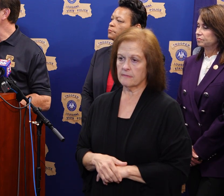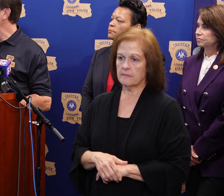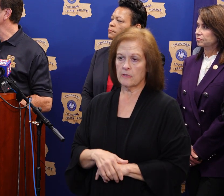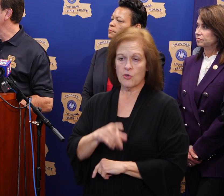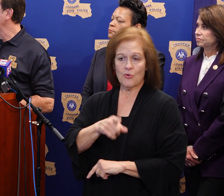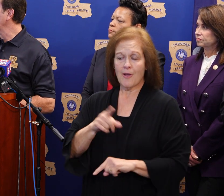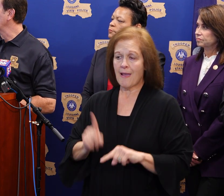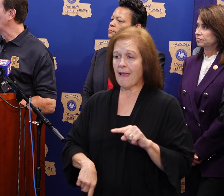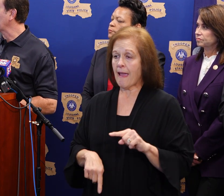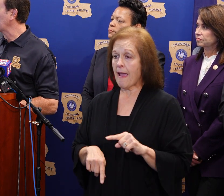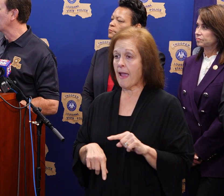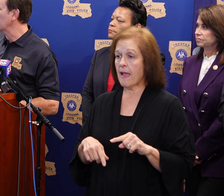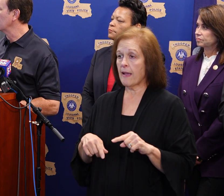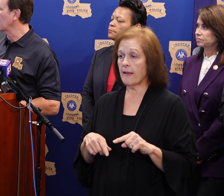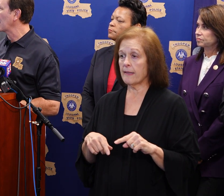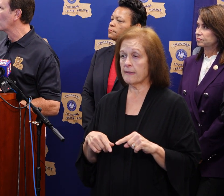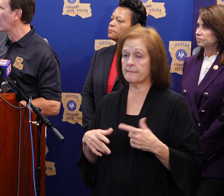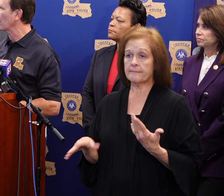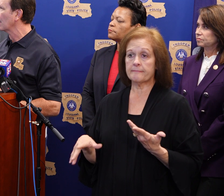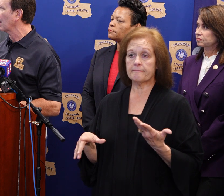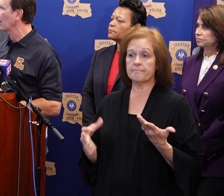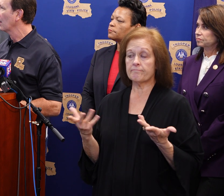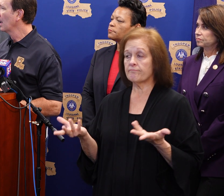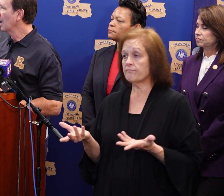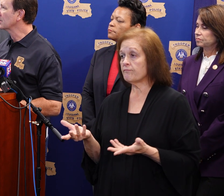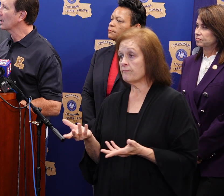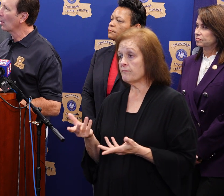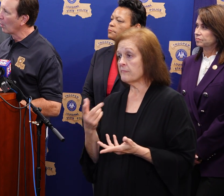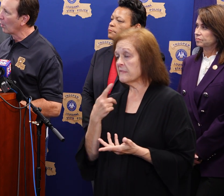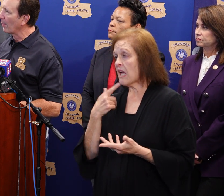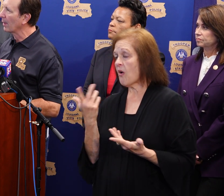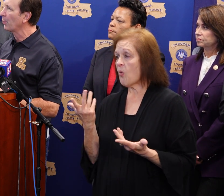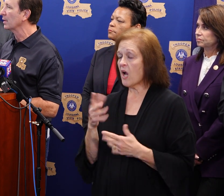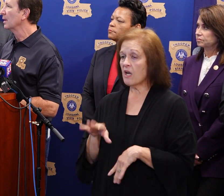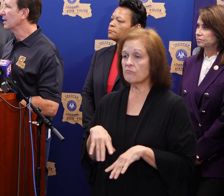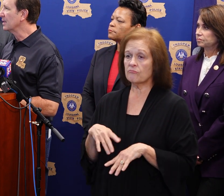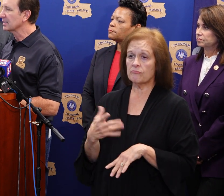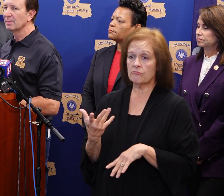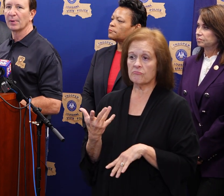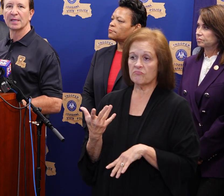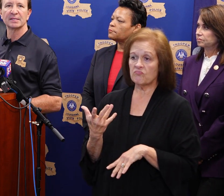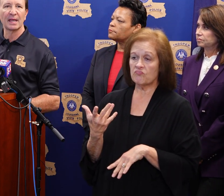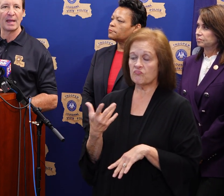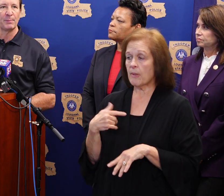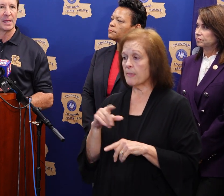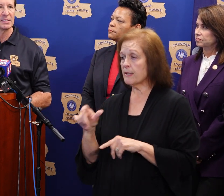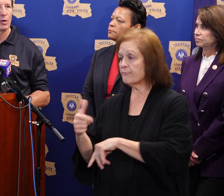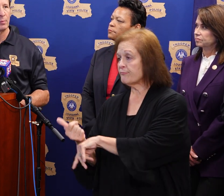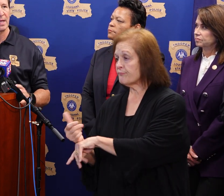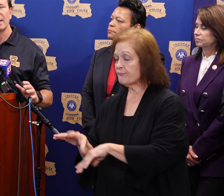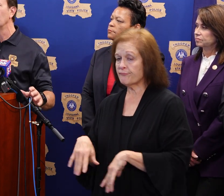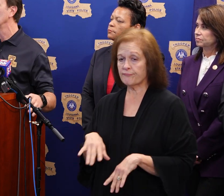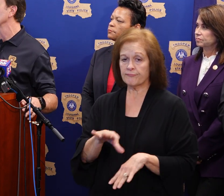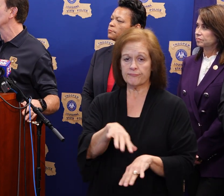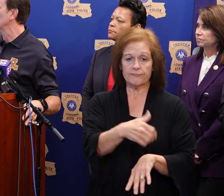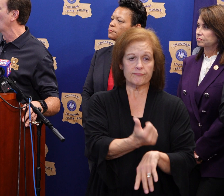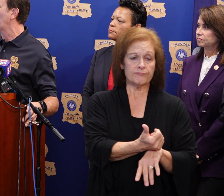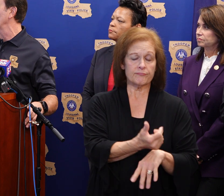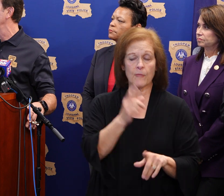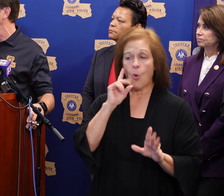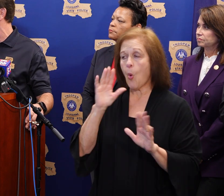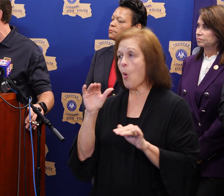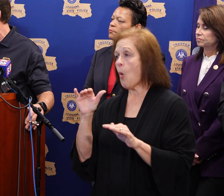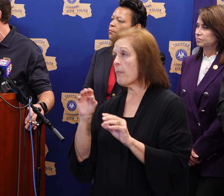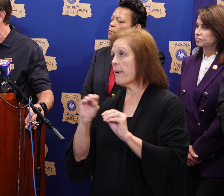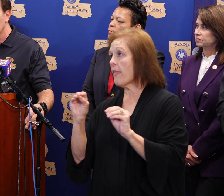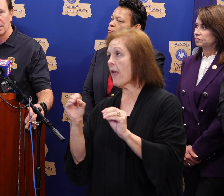You can't go out there and placate it. You can't go out there and say, oh, I'm going to put this in place and that in place and hope that evil doesn't show up